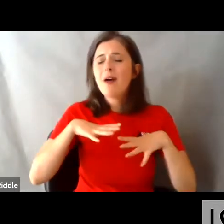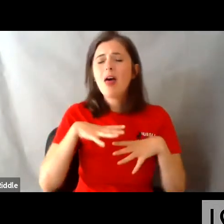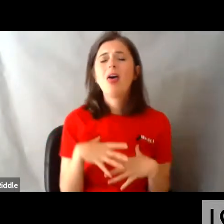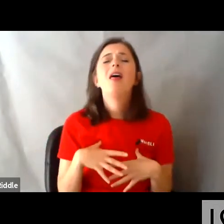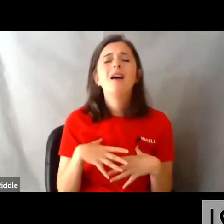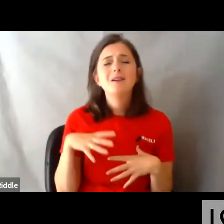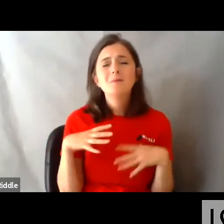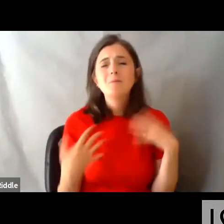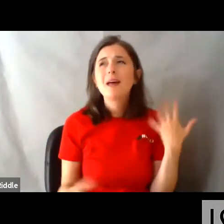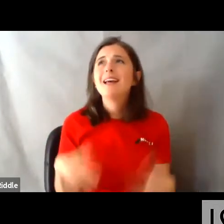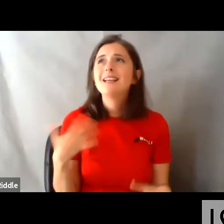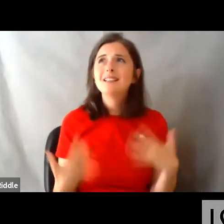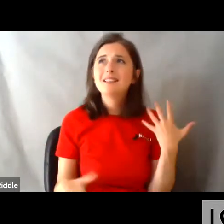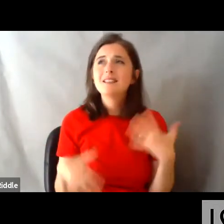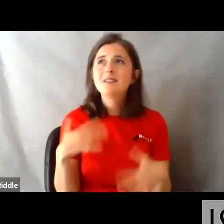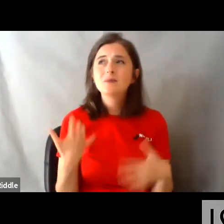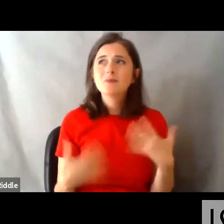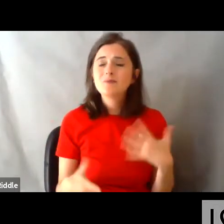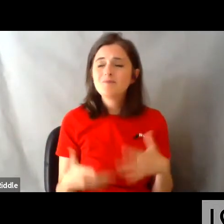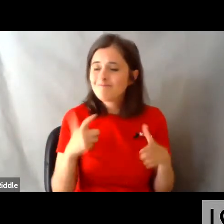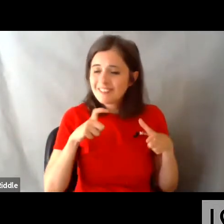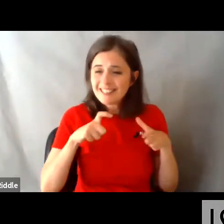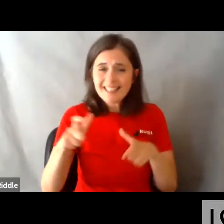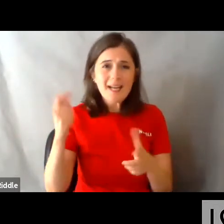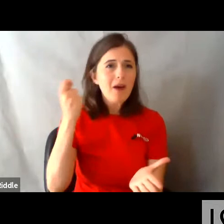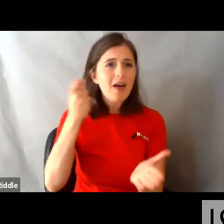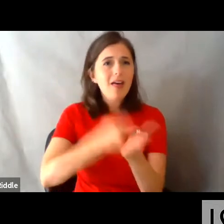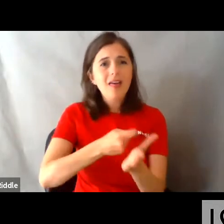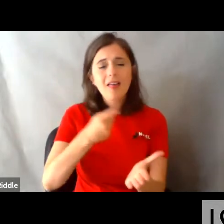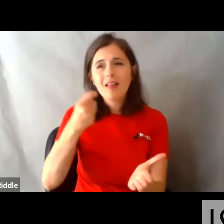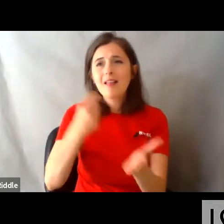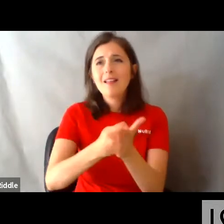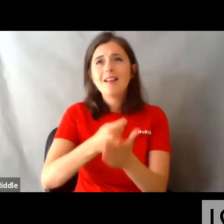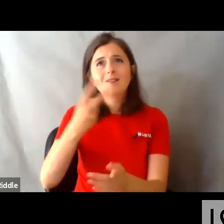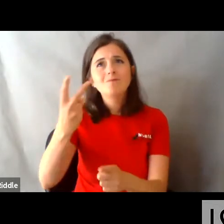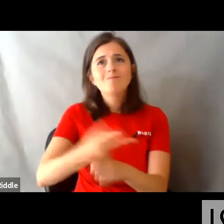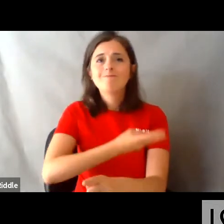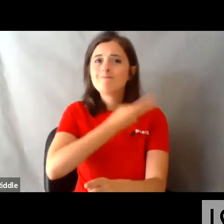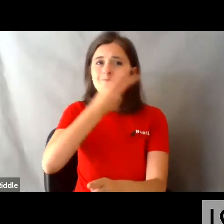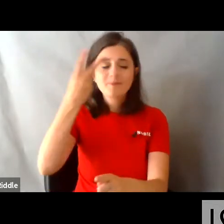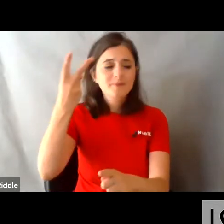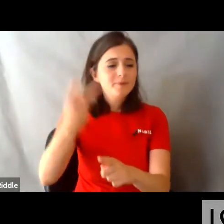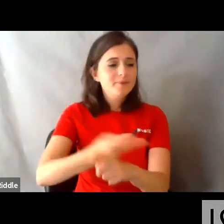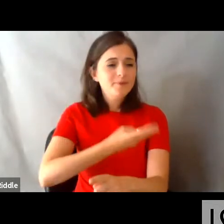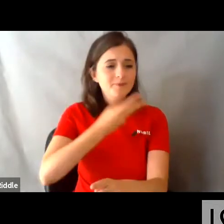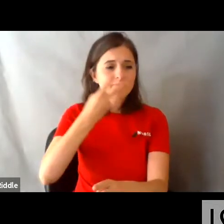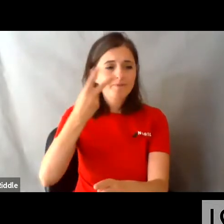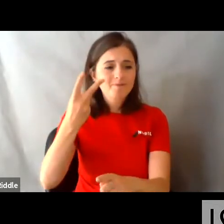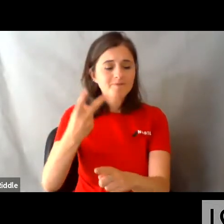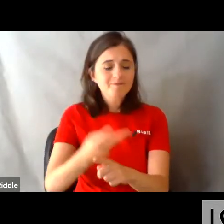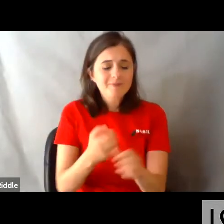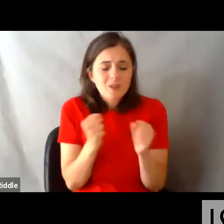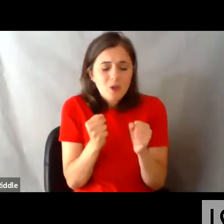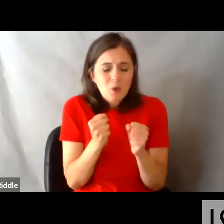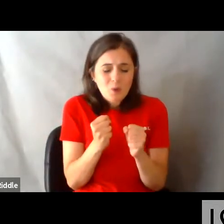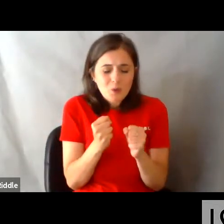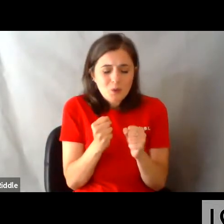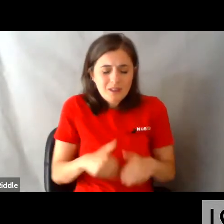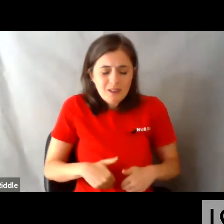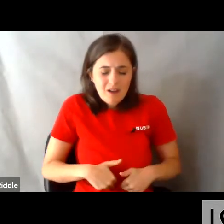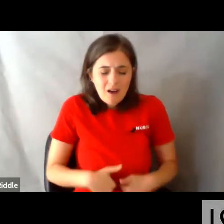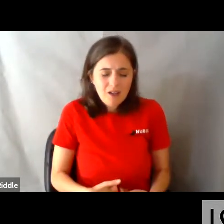in pain. Keep getting sanctioned again and again. Cold and